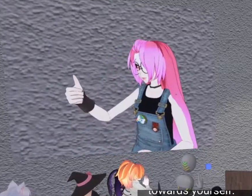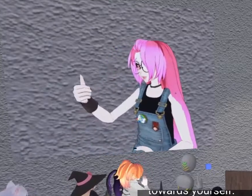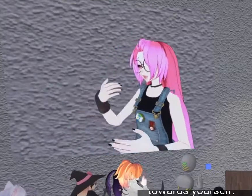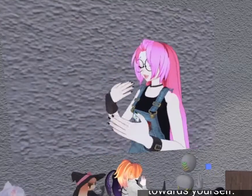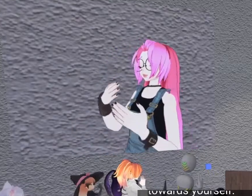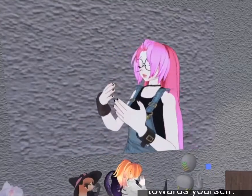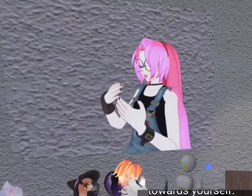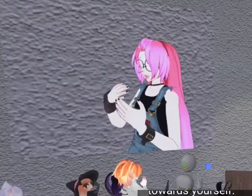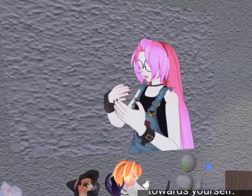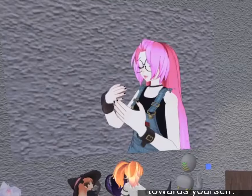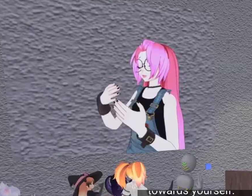Good.